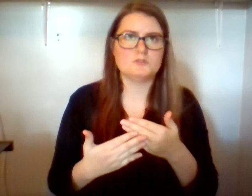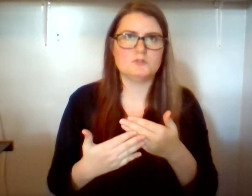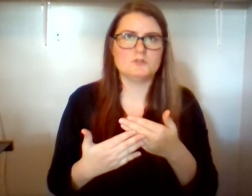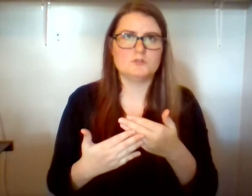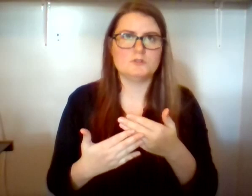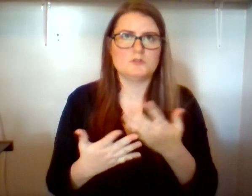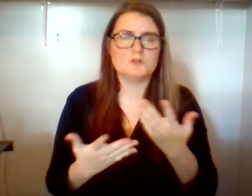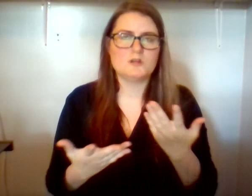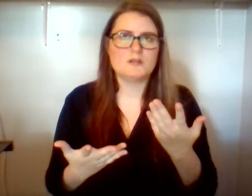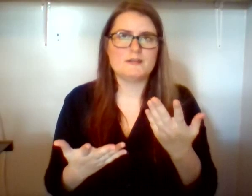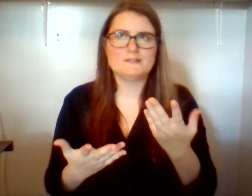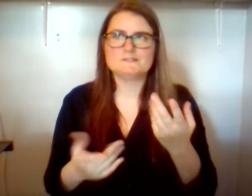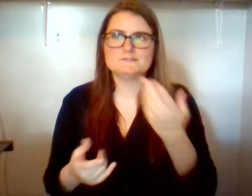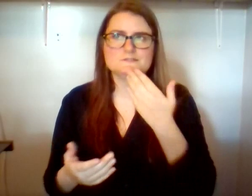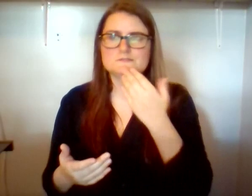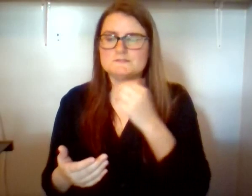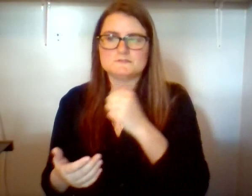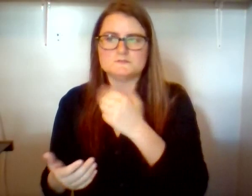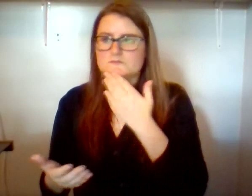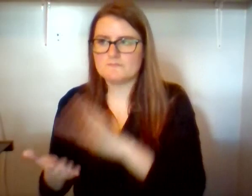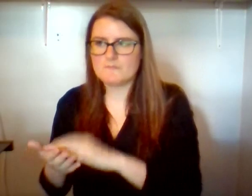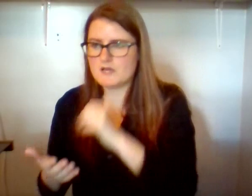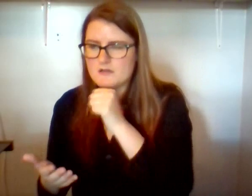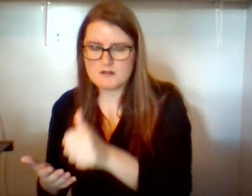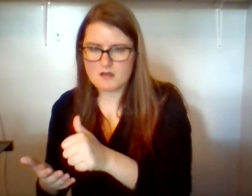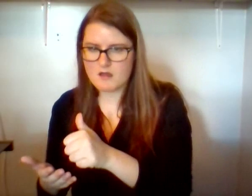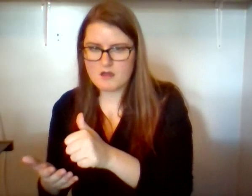bad, watch out. Sex is good.